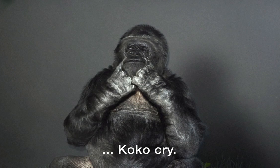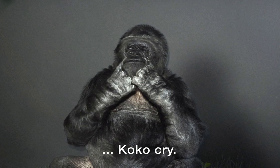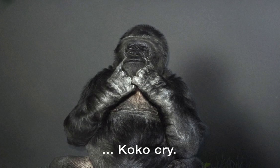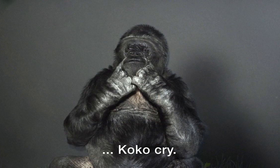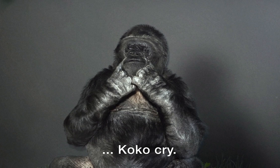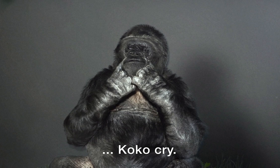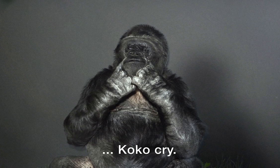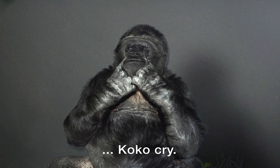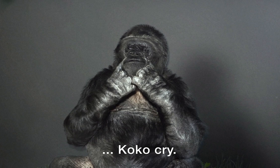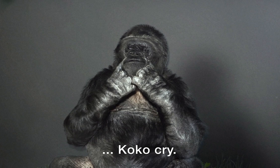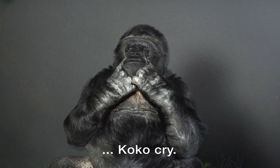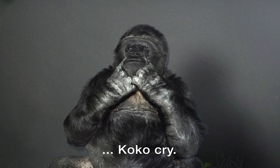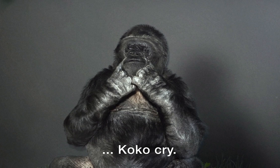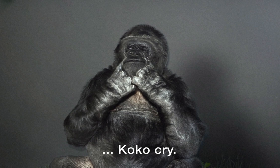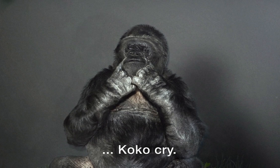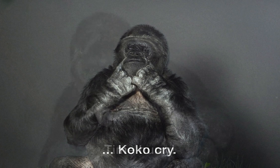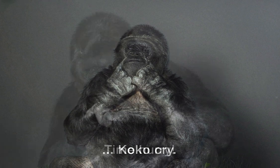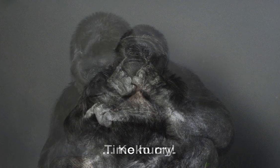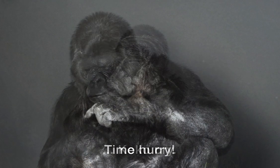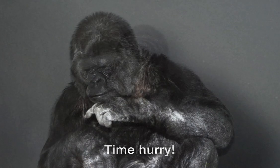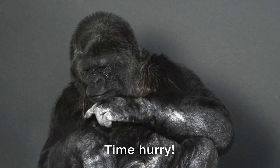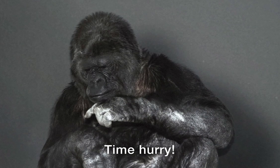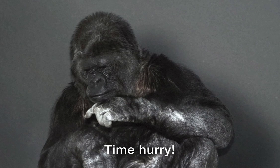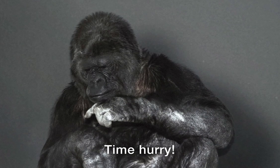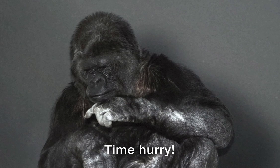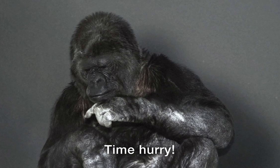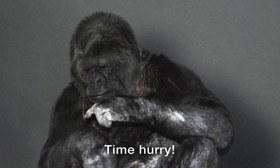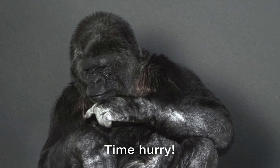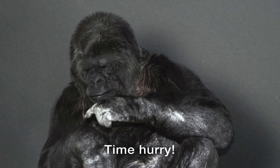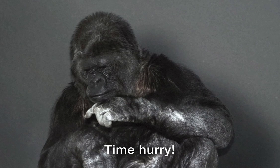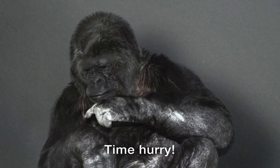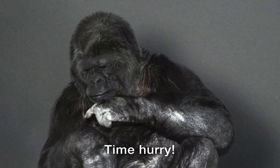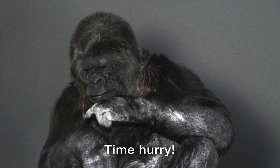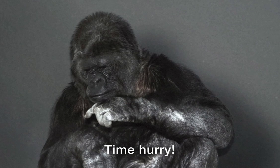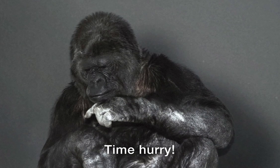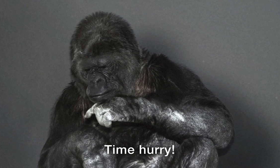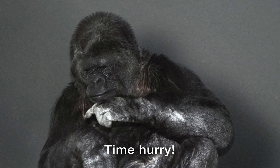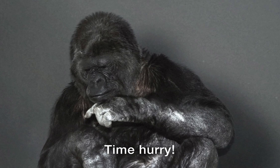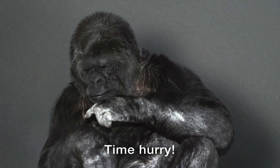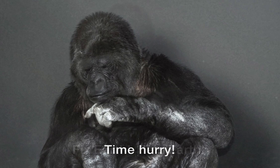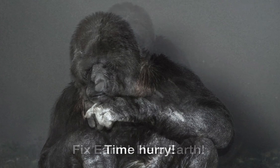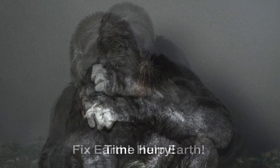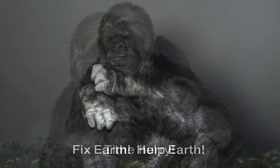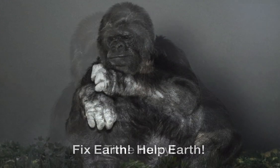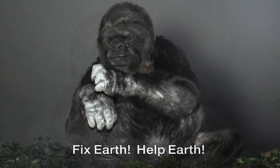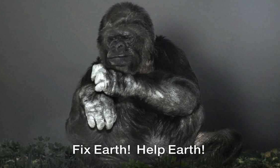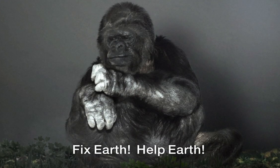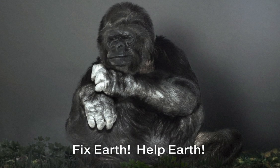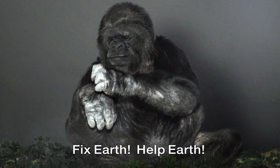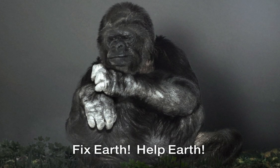everyone I'm changing. We gotta save this beautiful world for tomorrow and